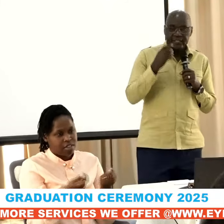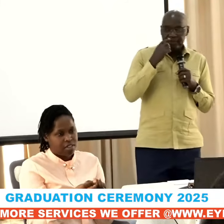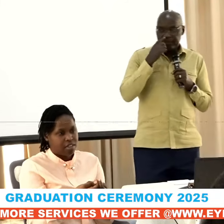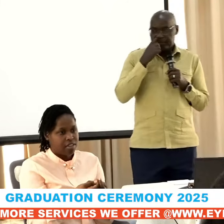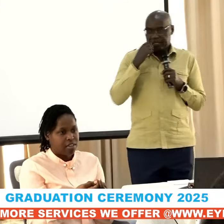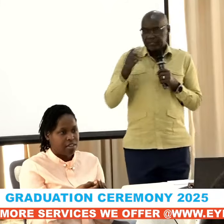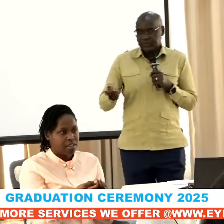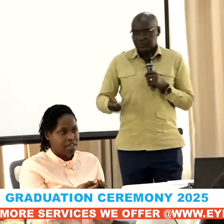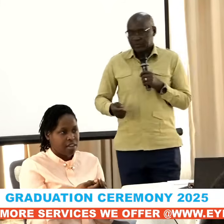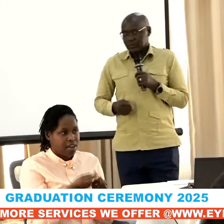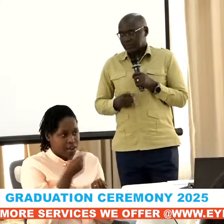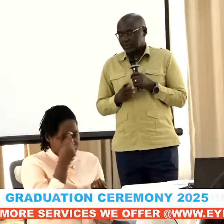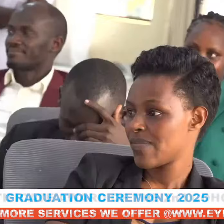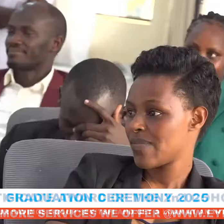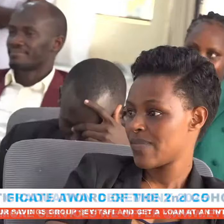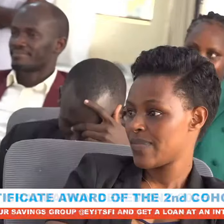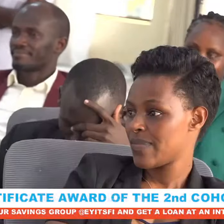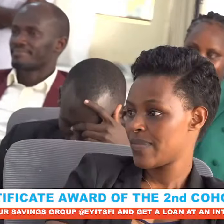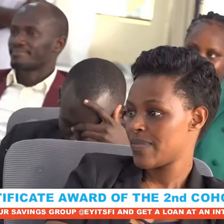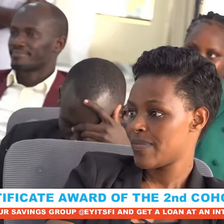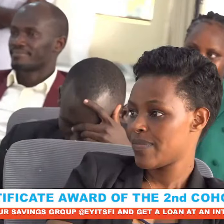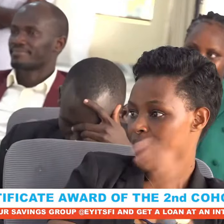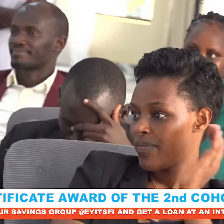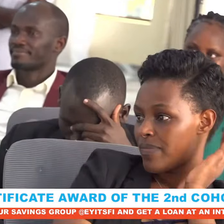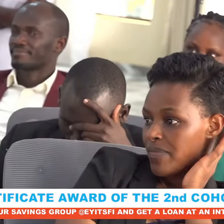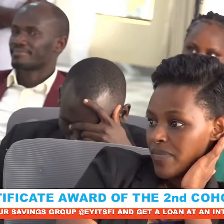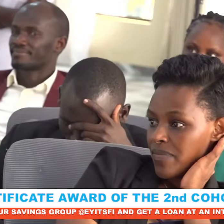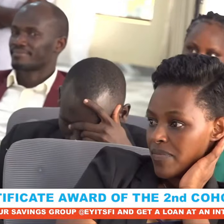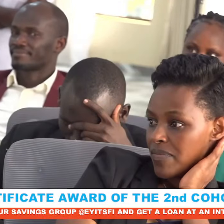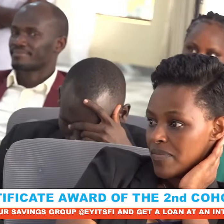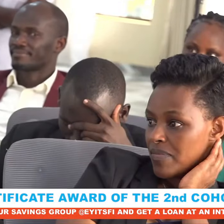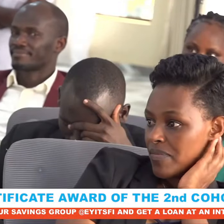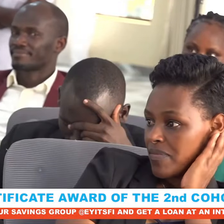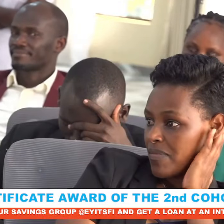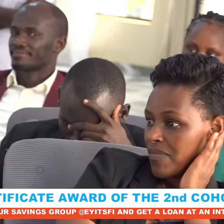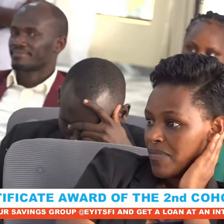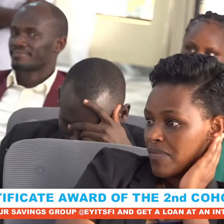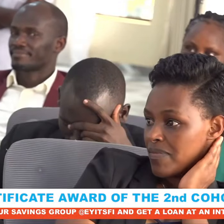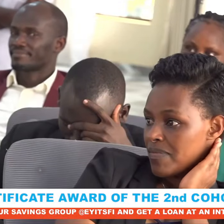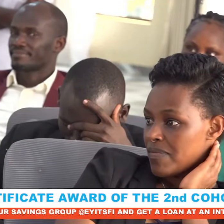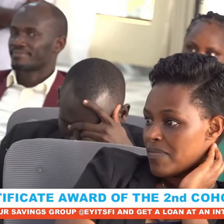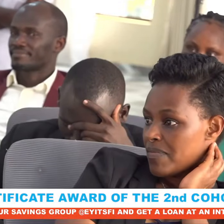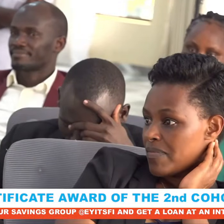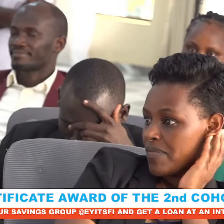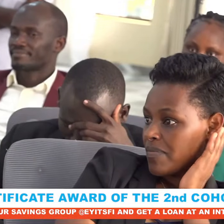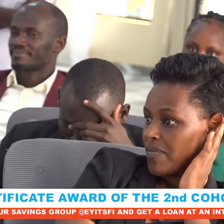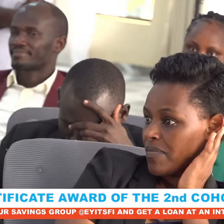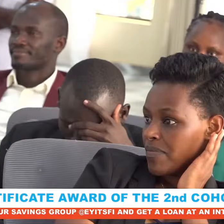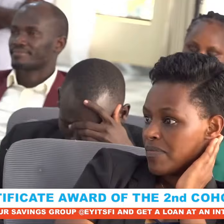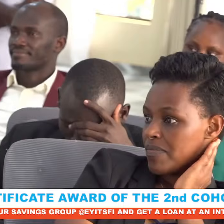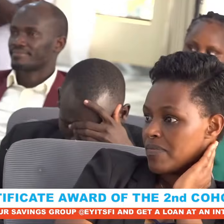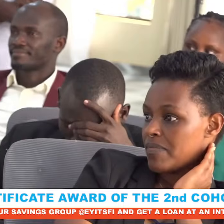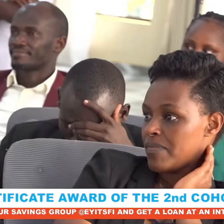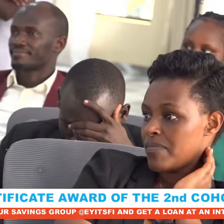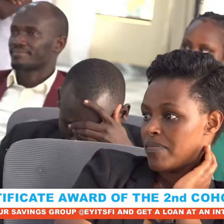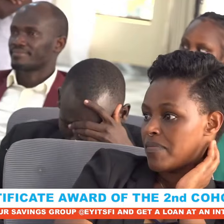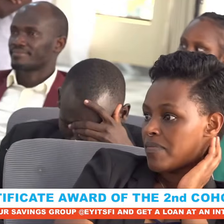all these members through the processes of learning sign language.